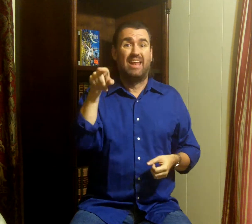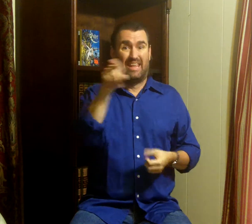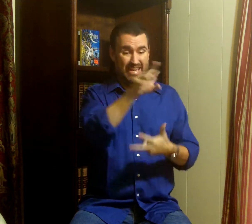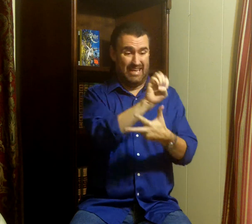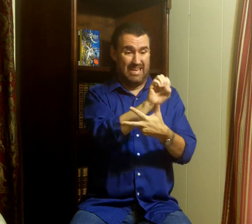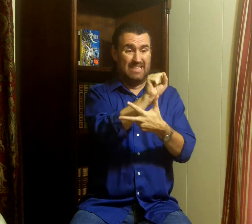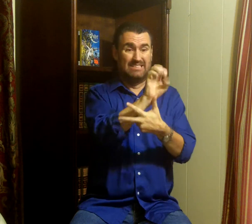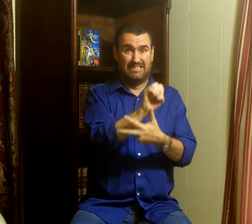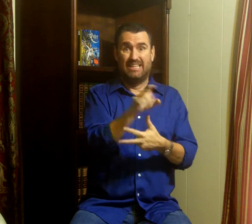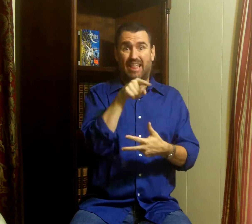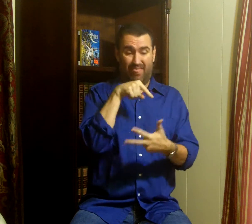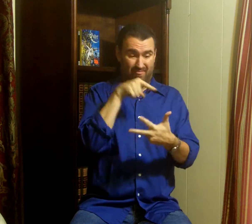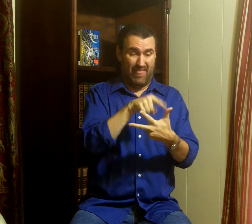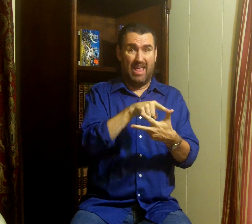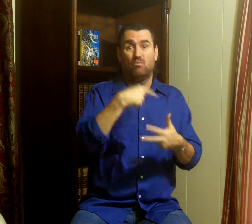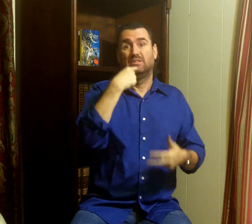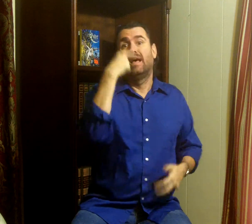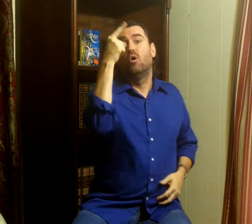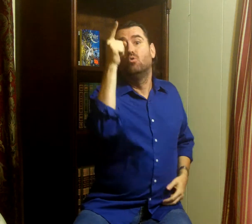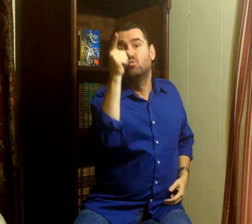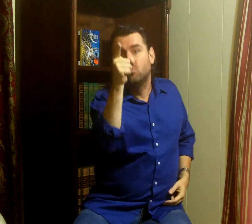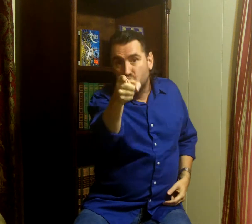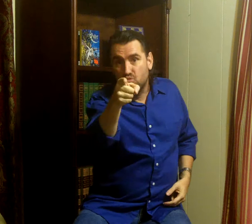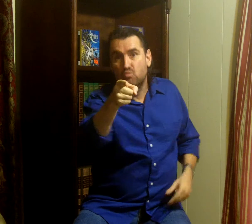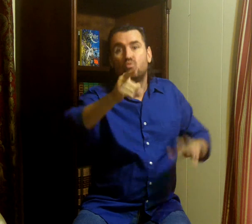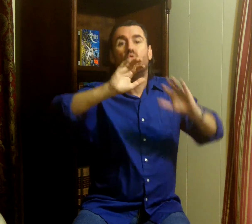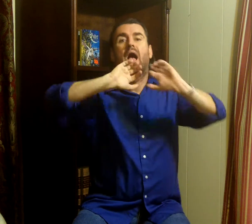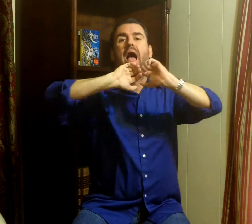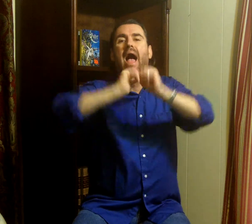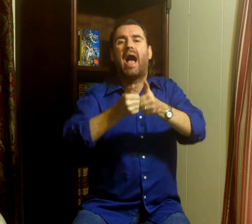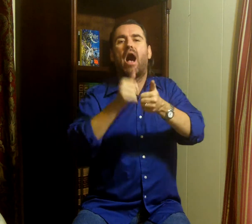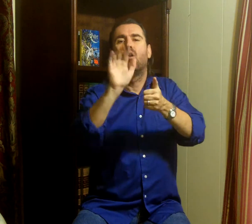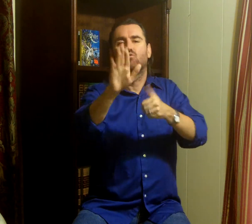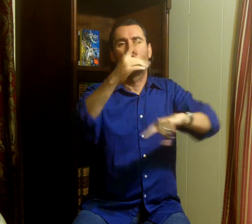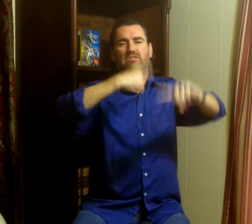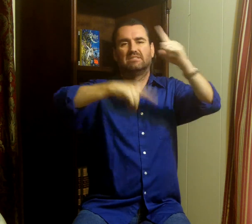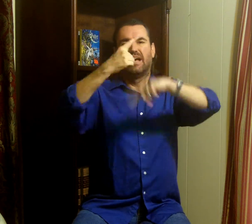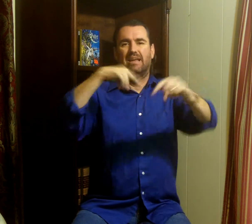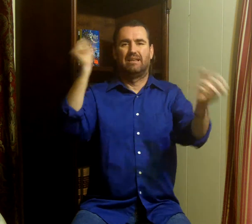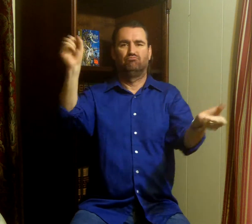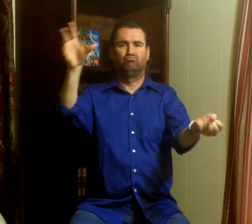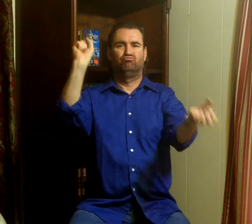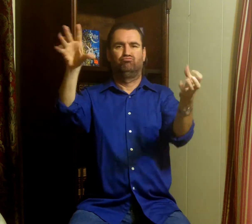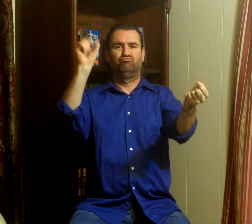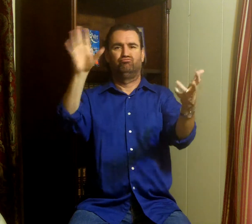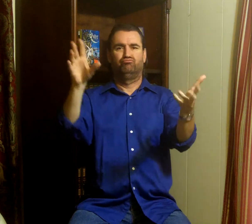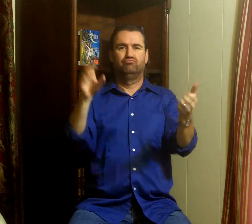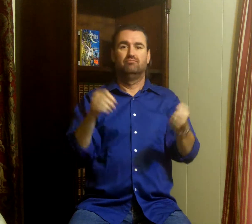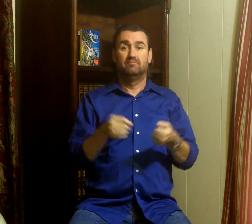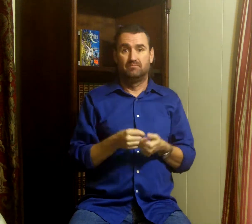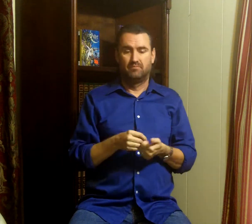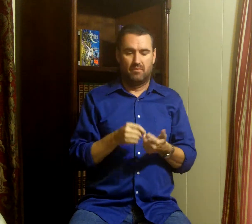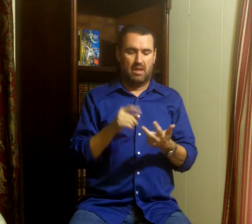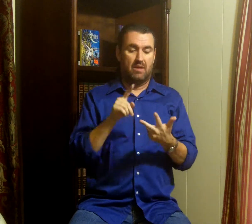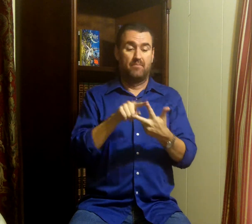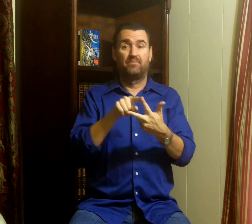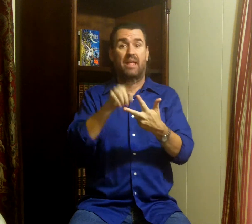EIPA asks for you to request, are you going to use C-sign, PSE with English features, PSE with